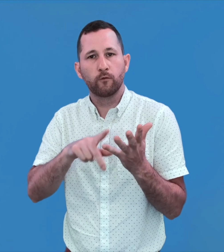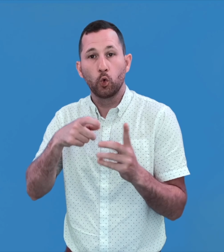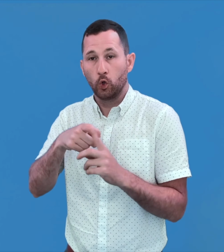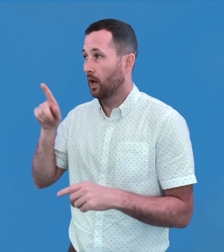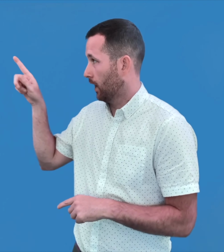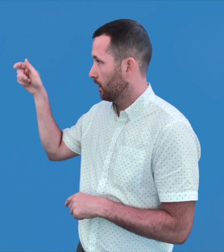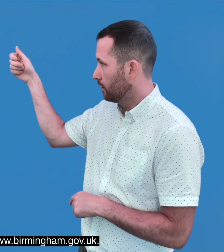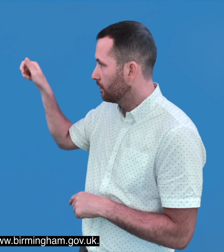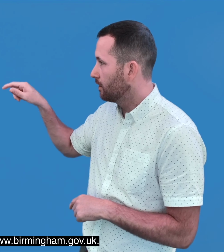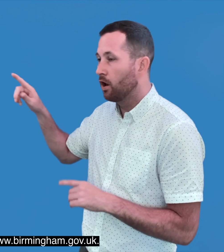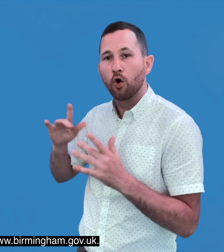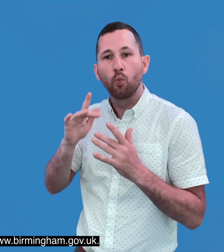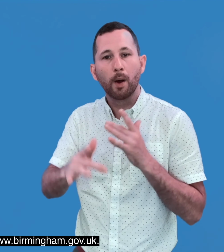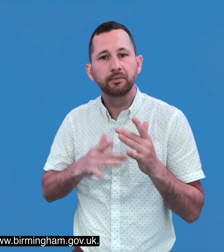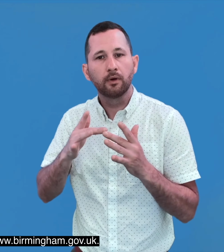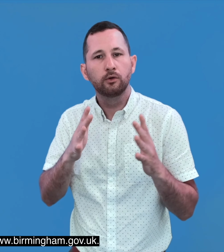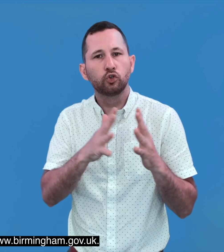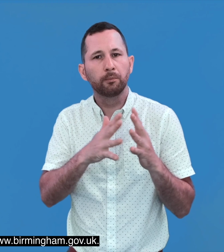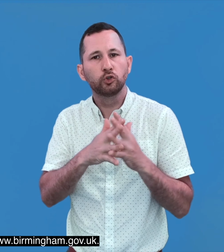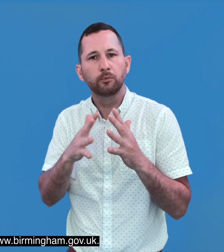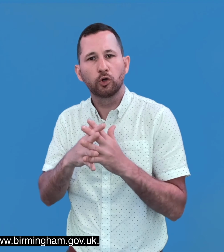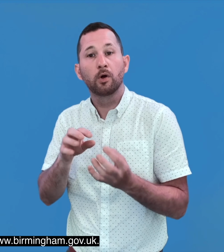healthybrum@birmingham.gov.uk or website